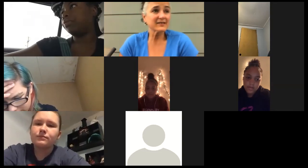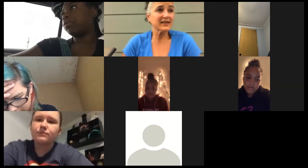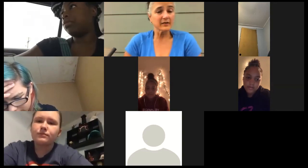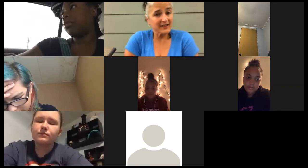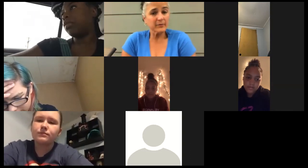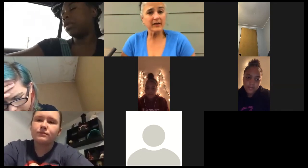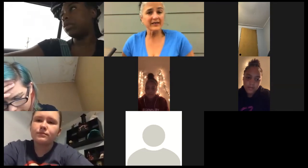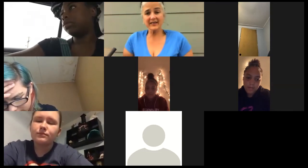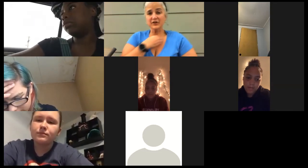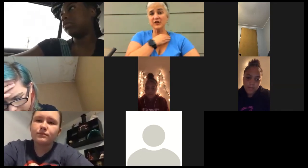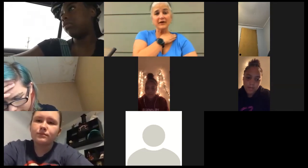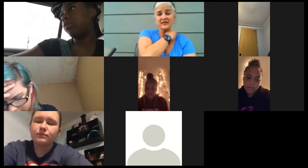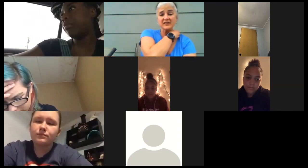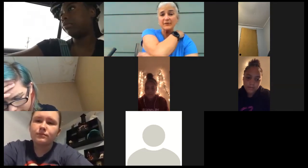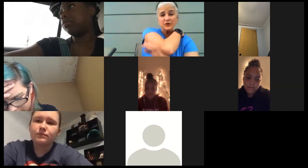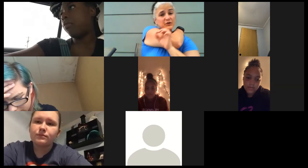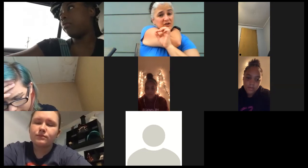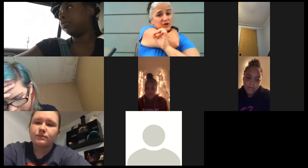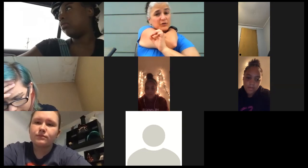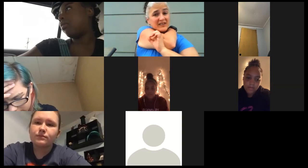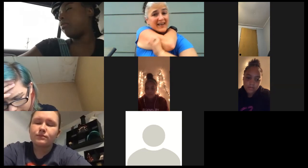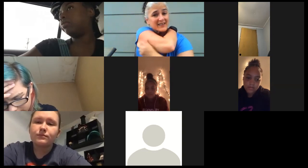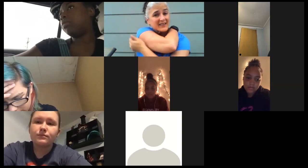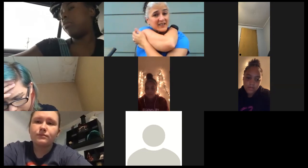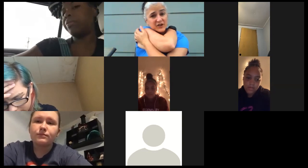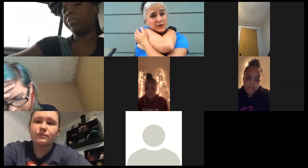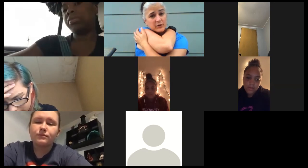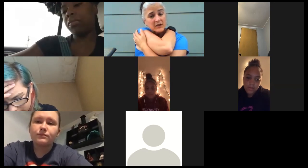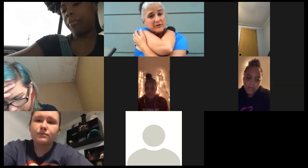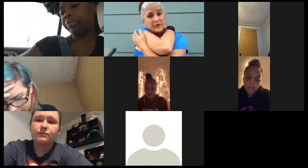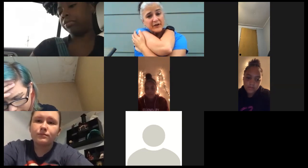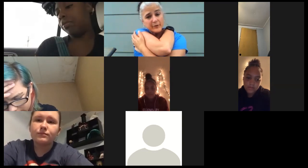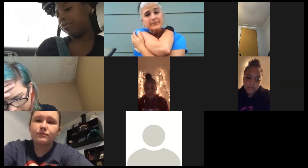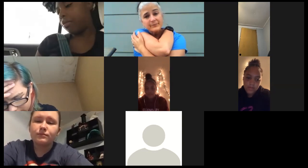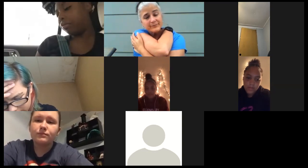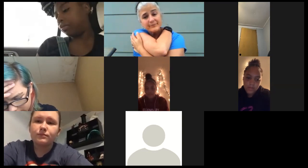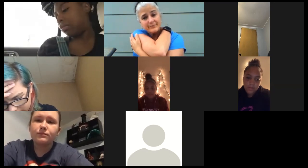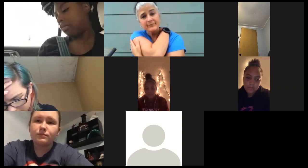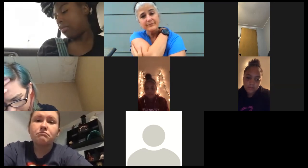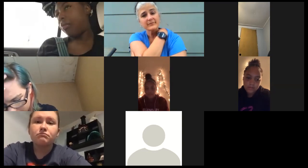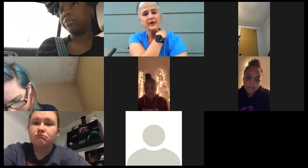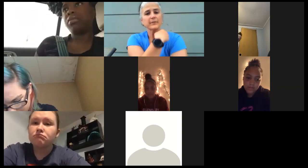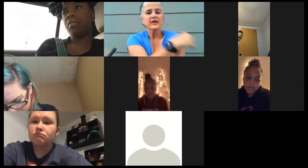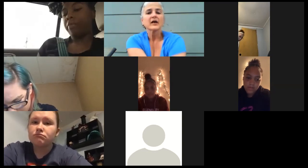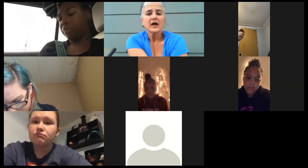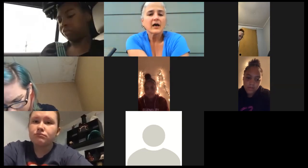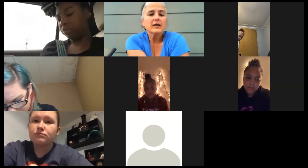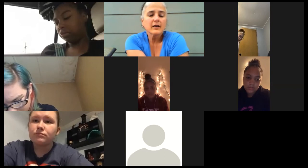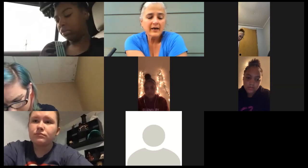especially in Tennessee, a lot of them, ETSU, I've sent several students to UT and ETSU for theater.